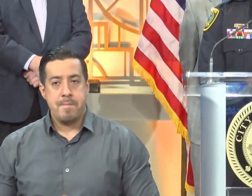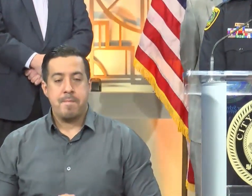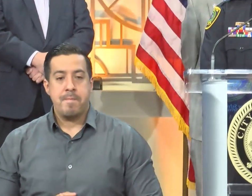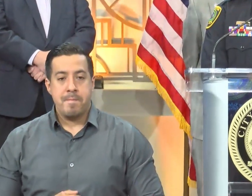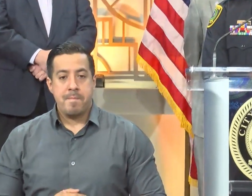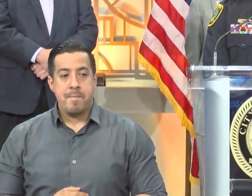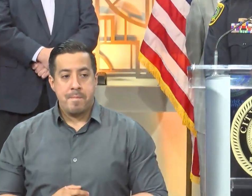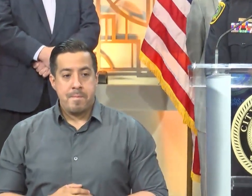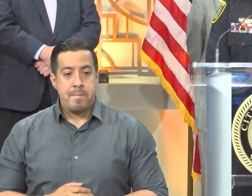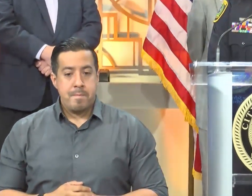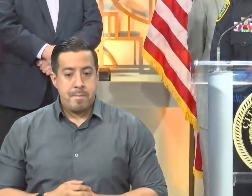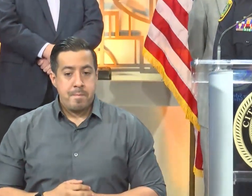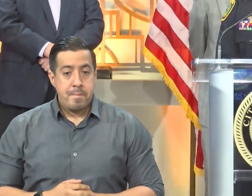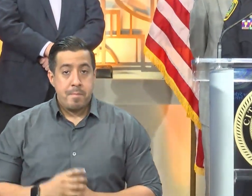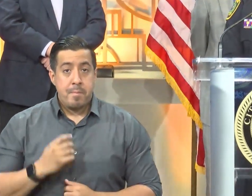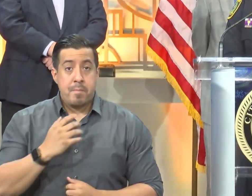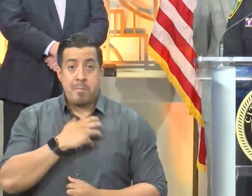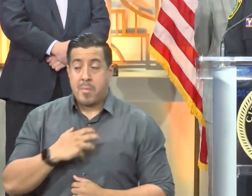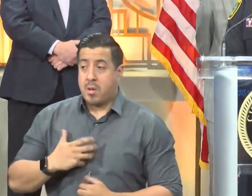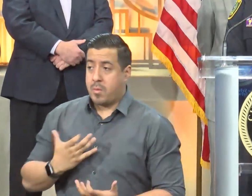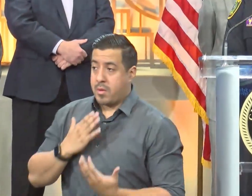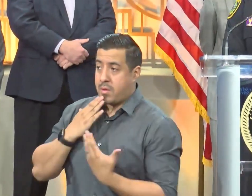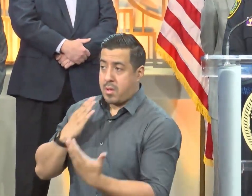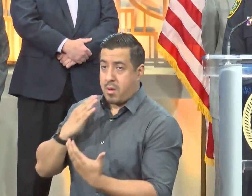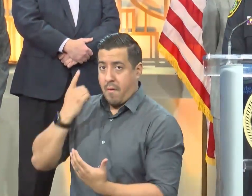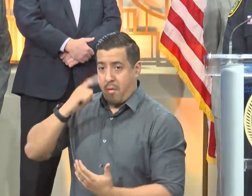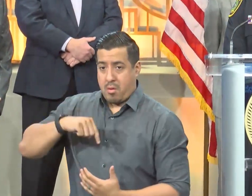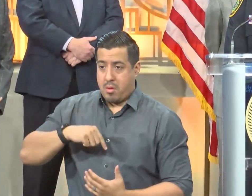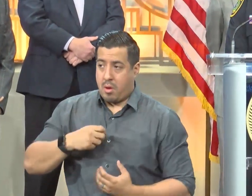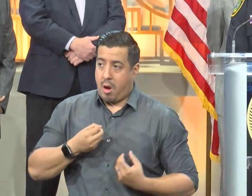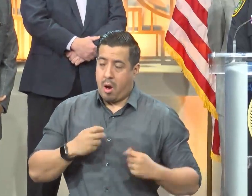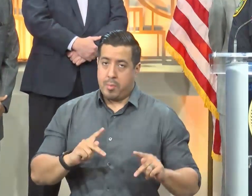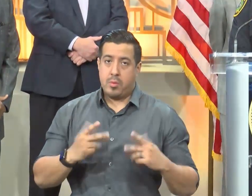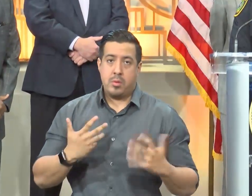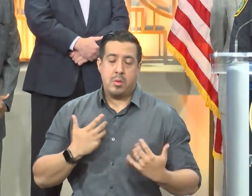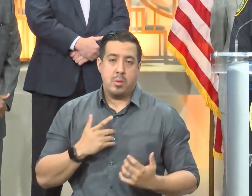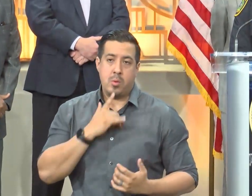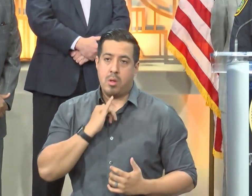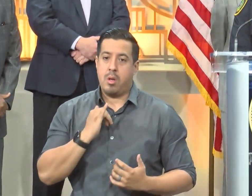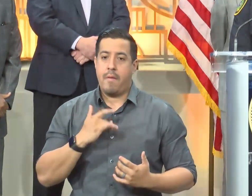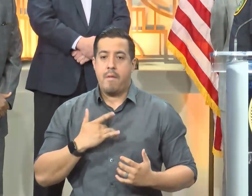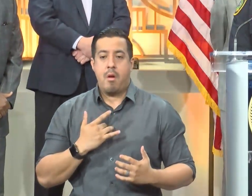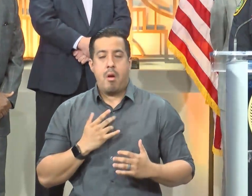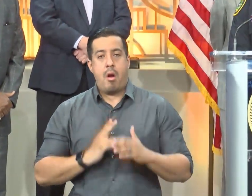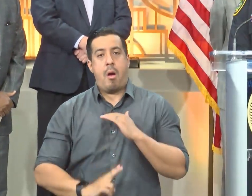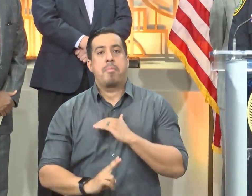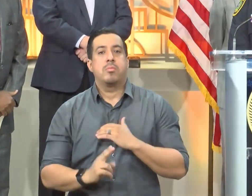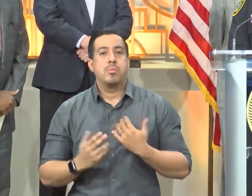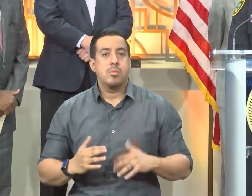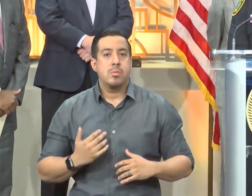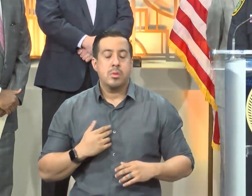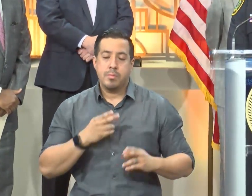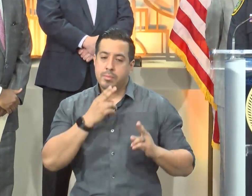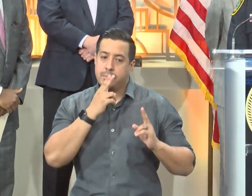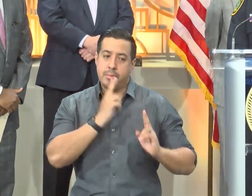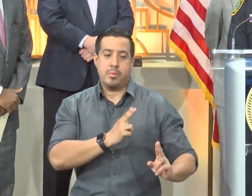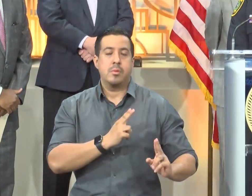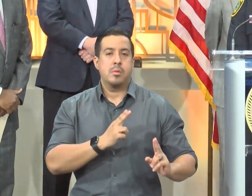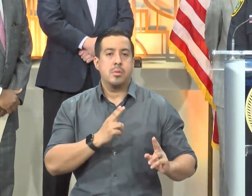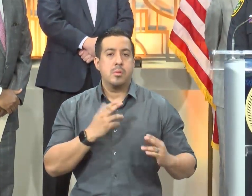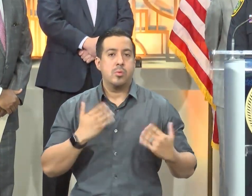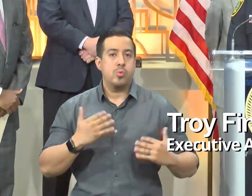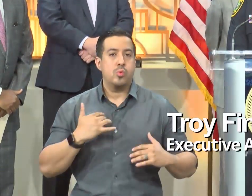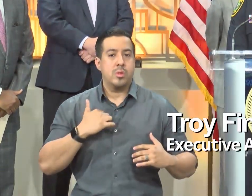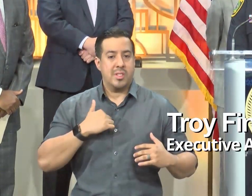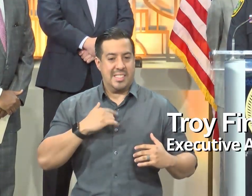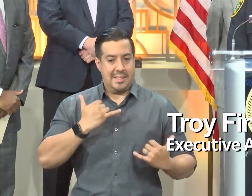And Mayor, thank you for this opportunity. I'm so humbled and so honored to